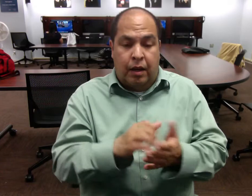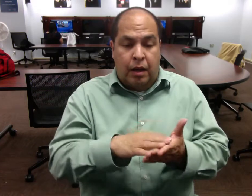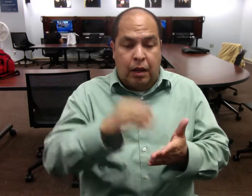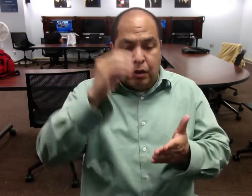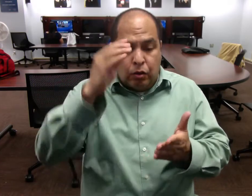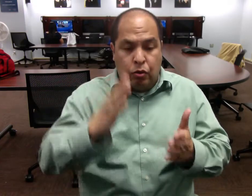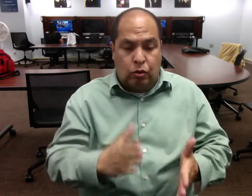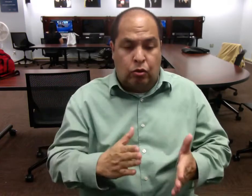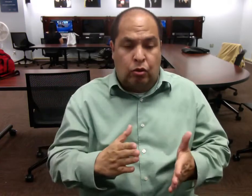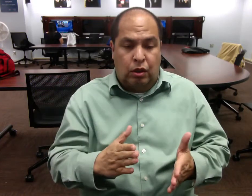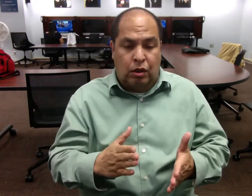better.